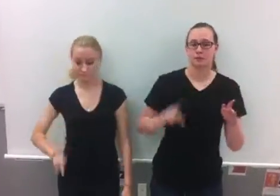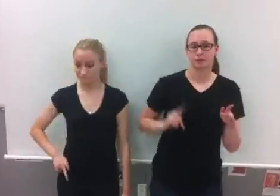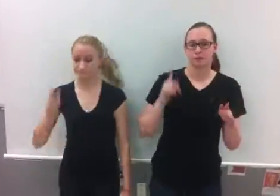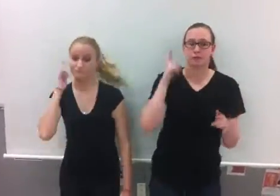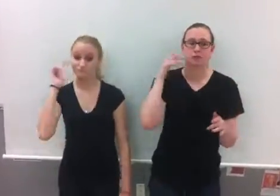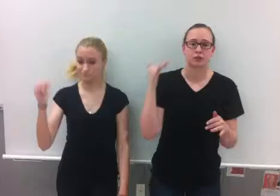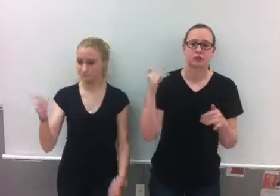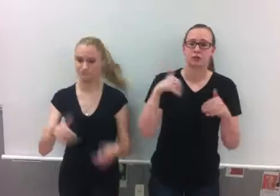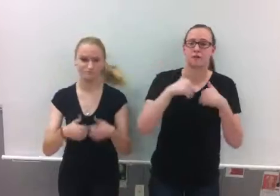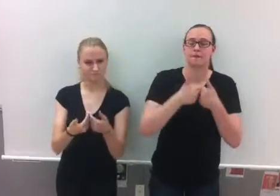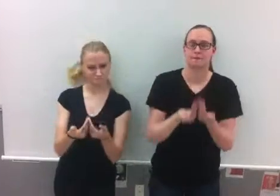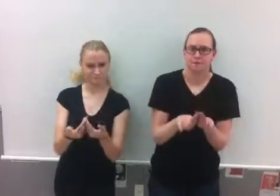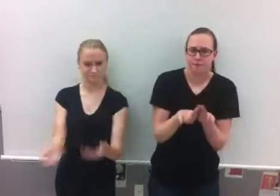became the prince of a town called Bel Air.